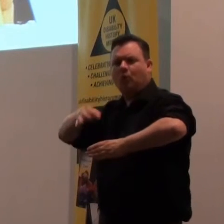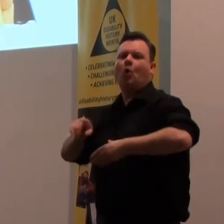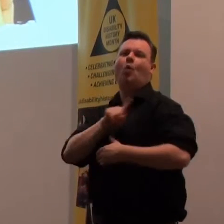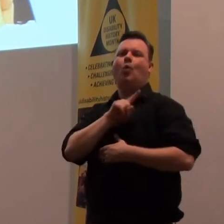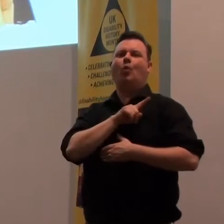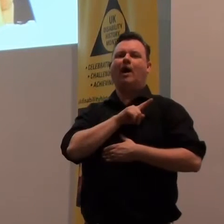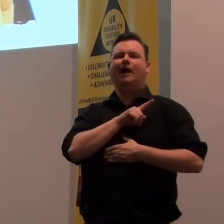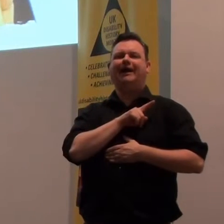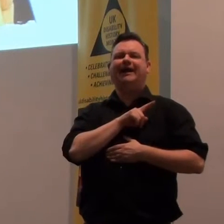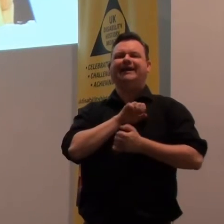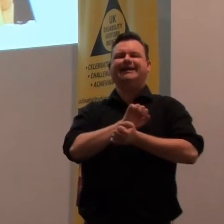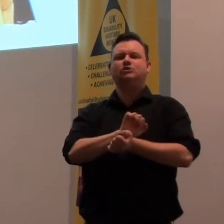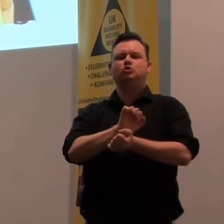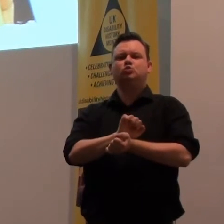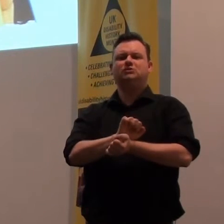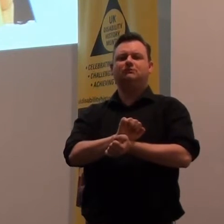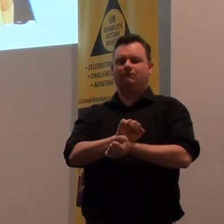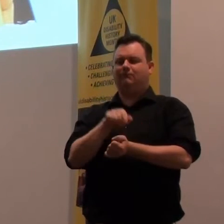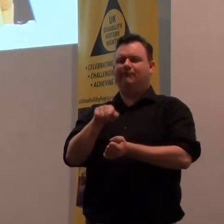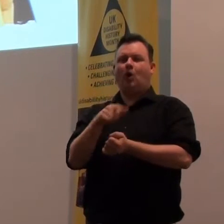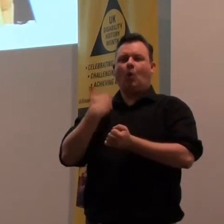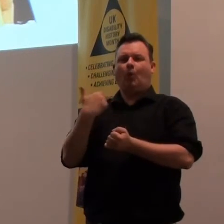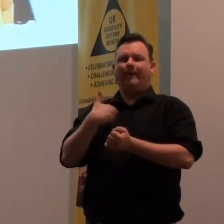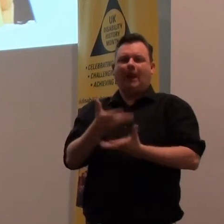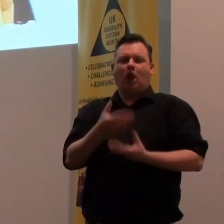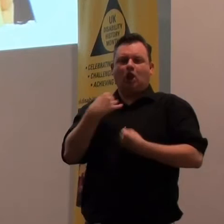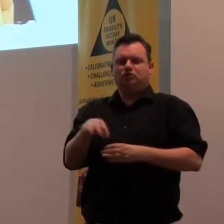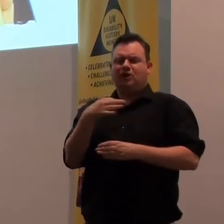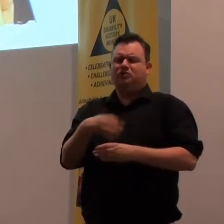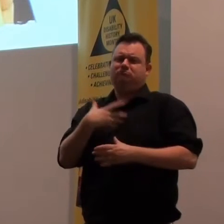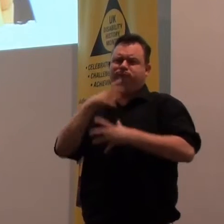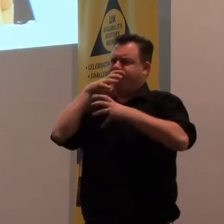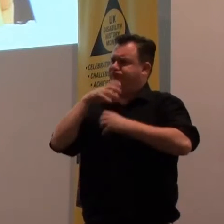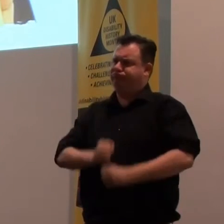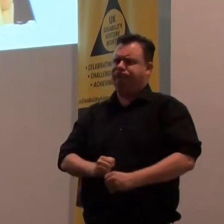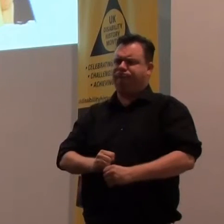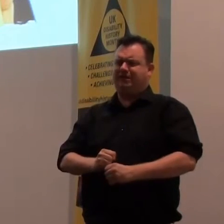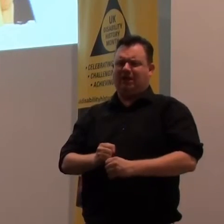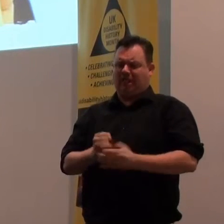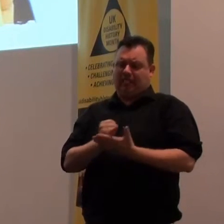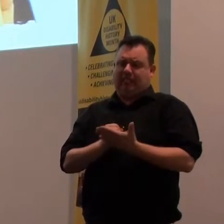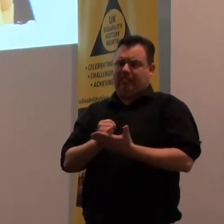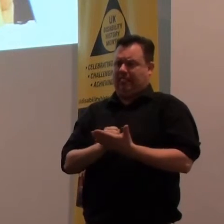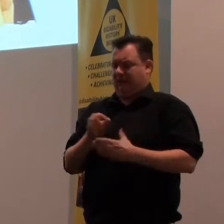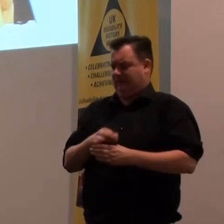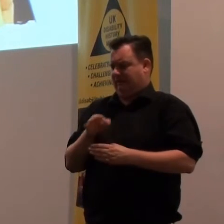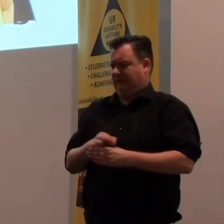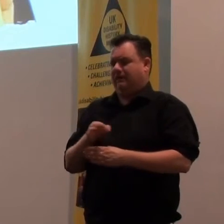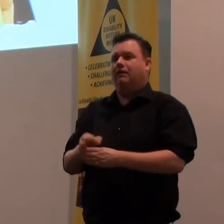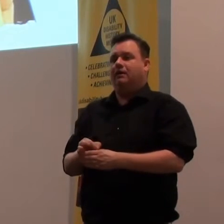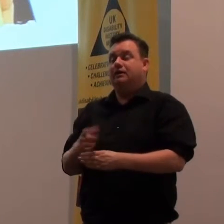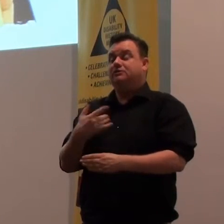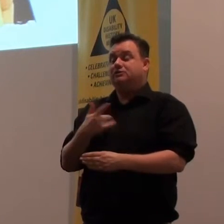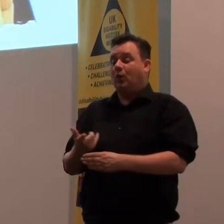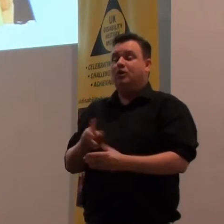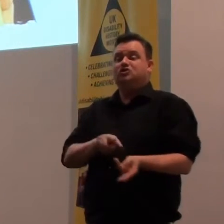these institutions had to do. And she hated sewing, and she was no good at sewing. And they'd started her off on